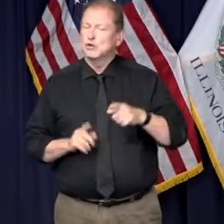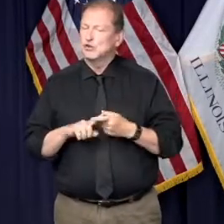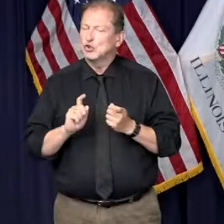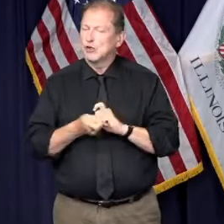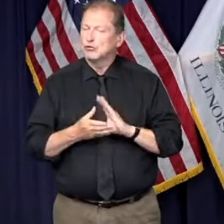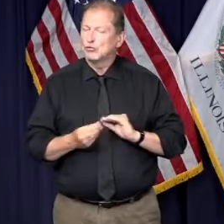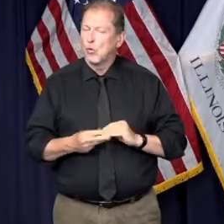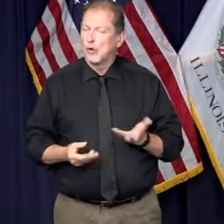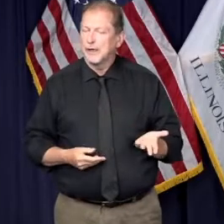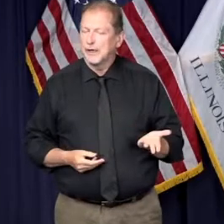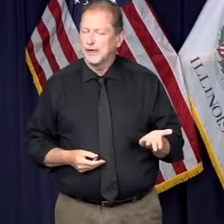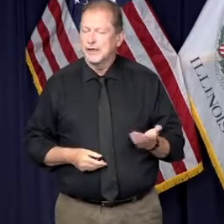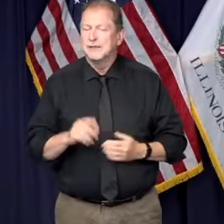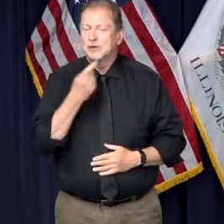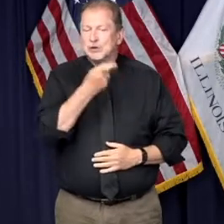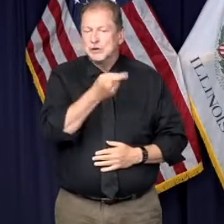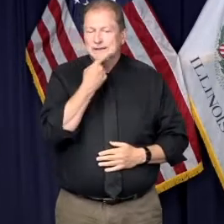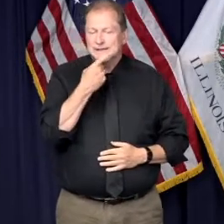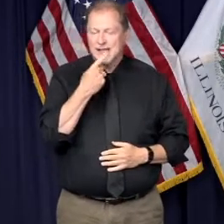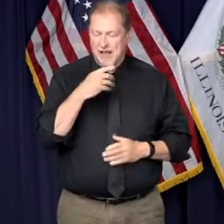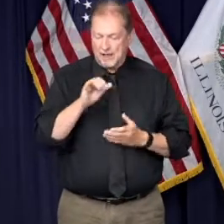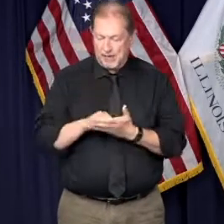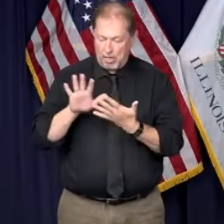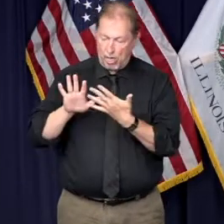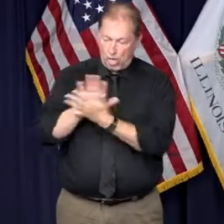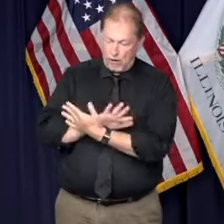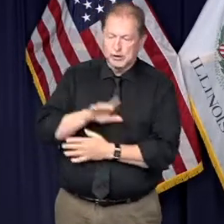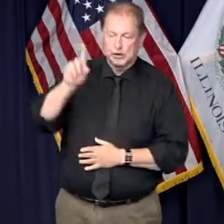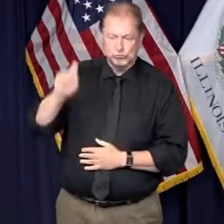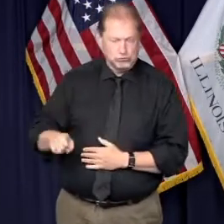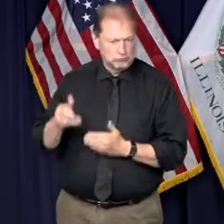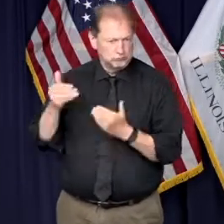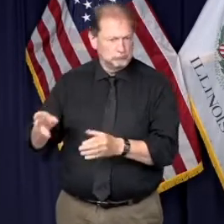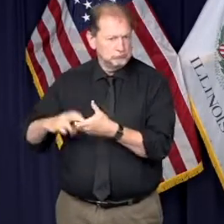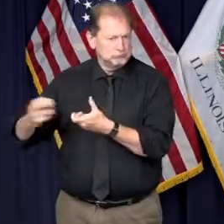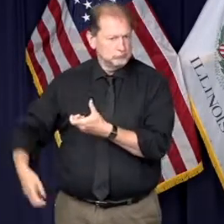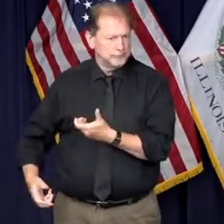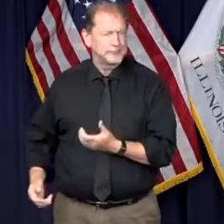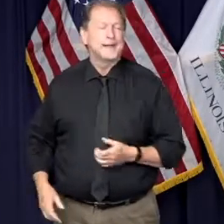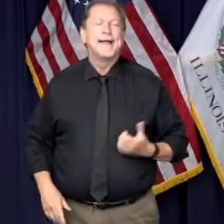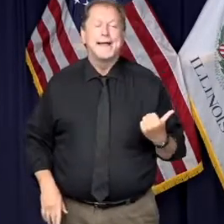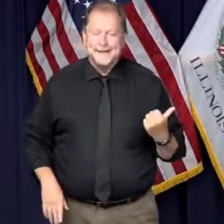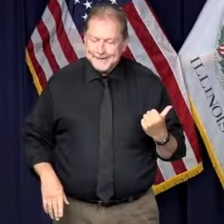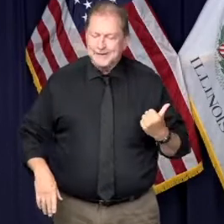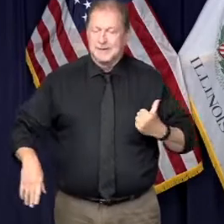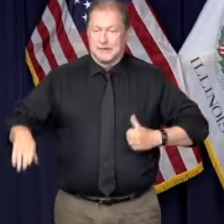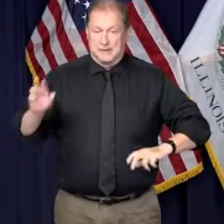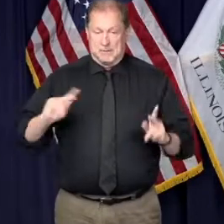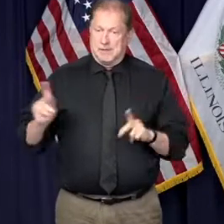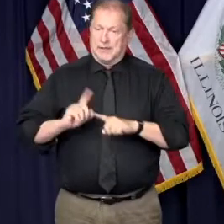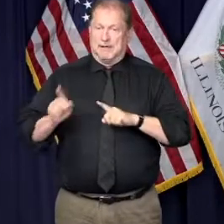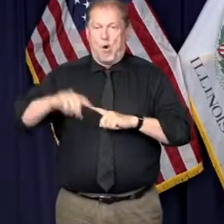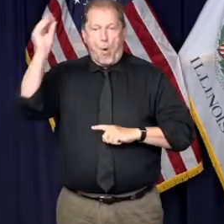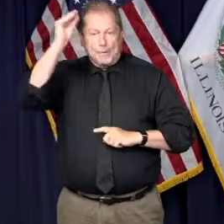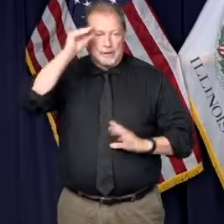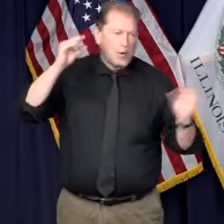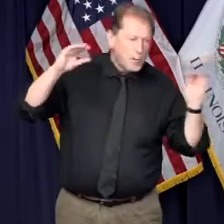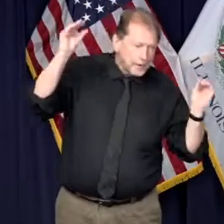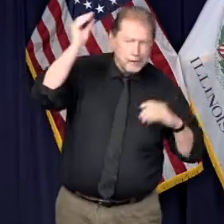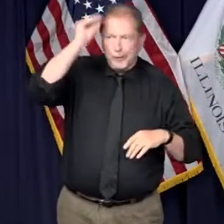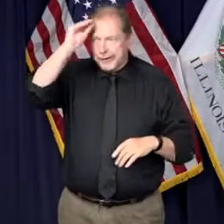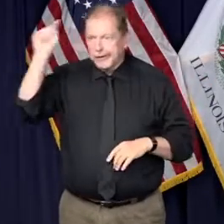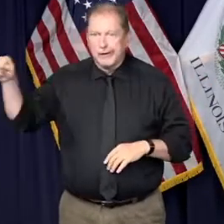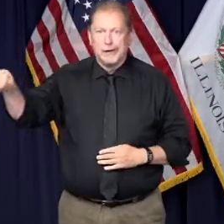said there's enough and he shouldn't be the head of the party. I think everybody's, as you've seen, there have been a variety of reactions to this. I think there are three or